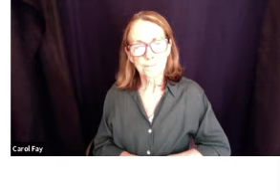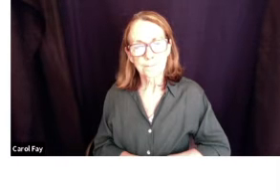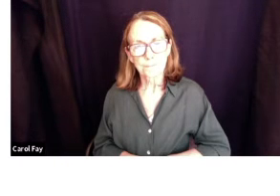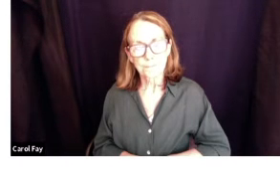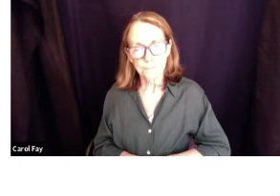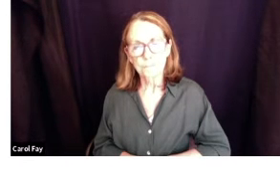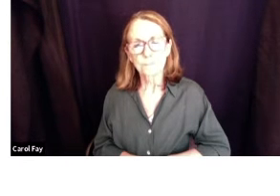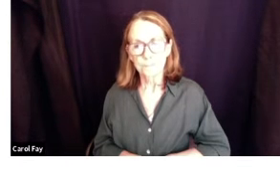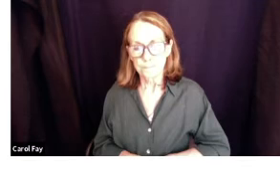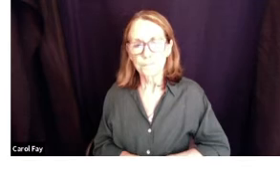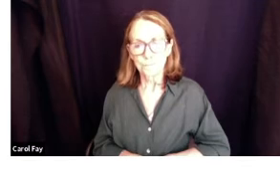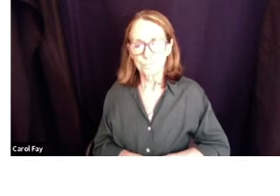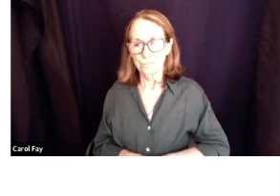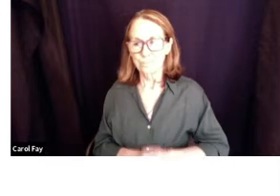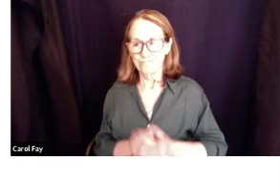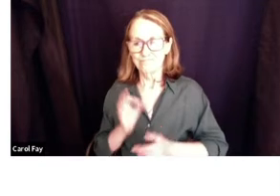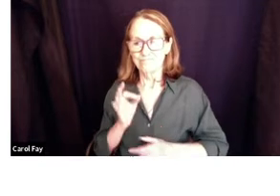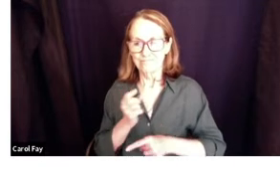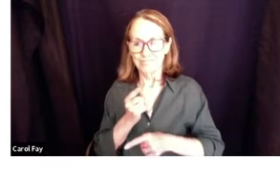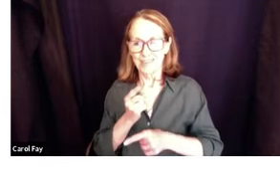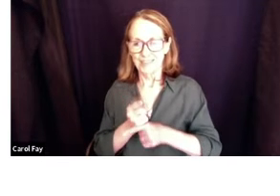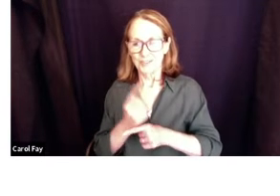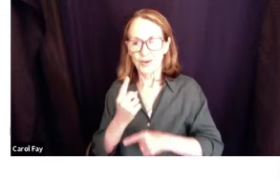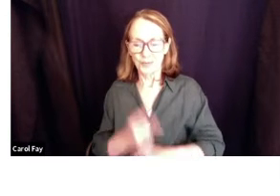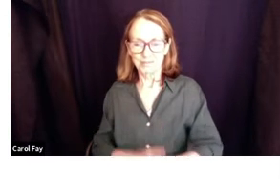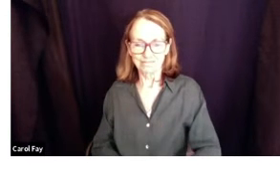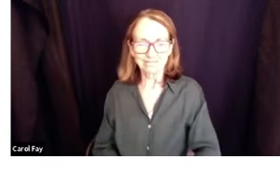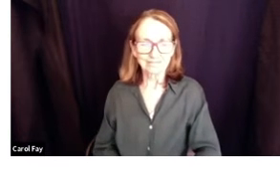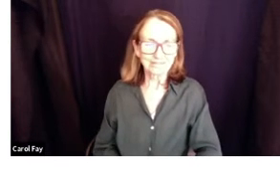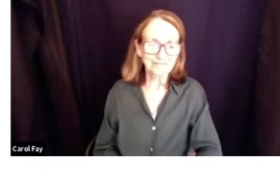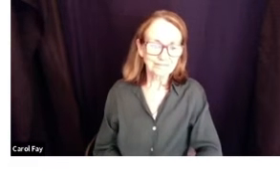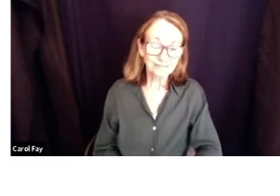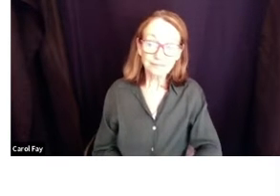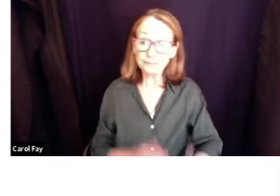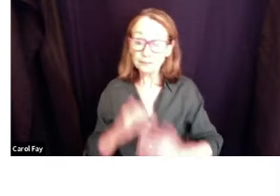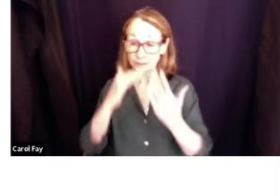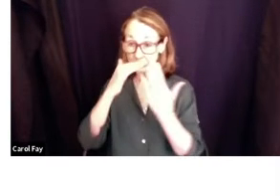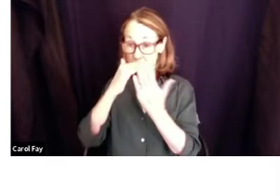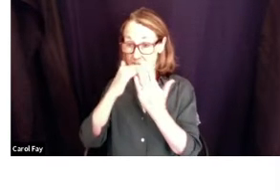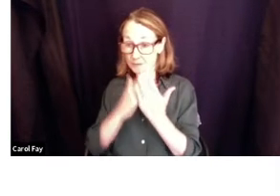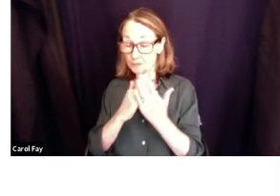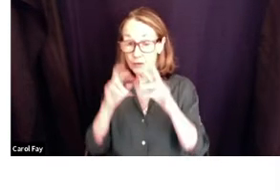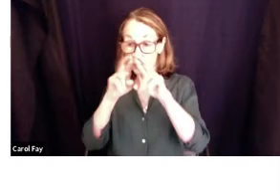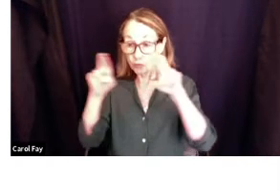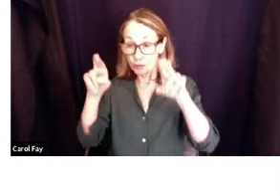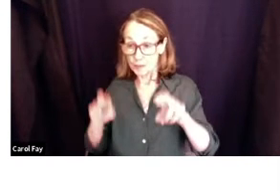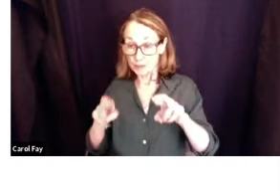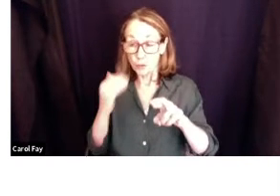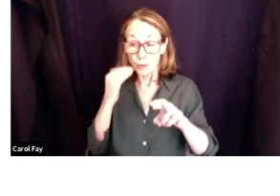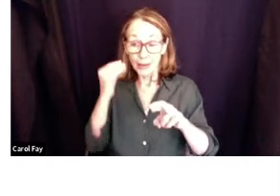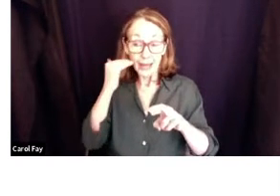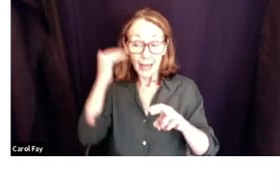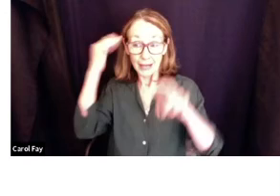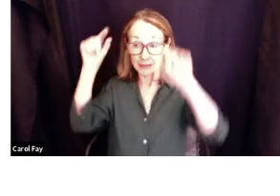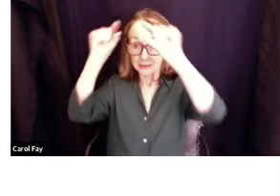Just skip one. I don't know if I, no. Oh, I guess I had it wrong. Okay, yep. Okay, this is the outline